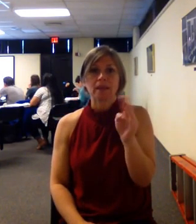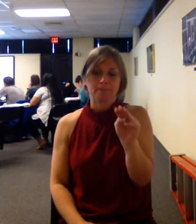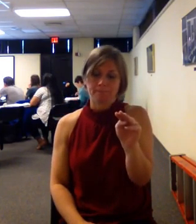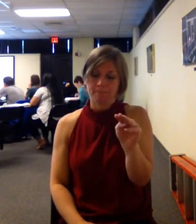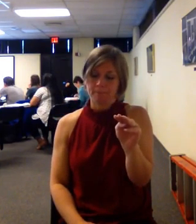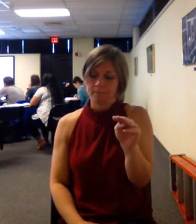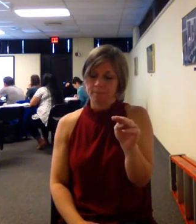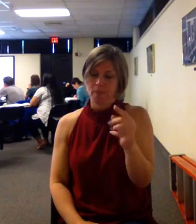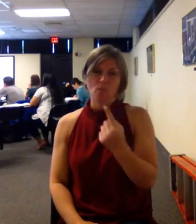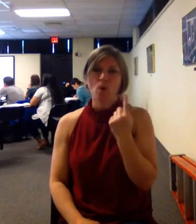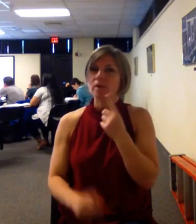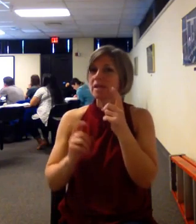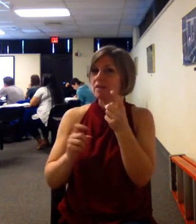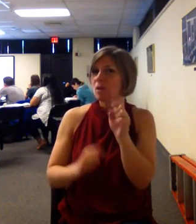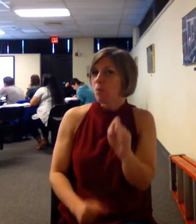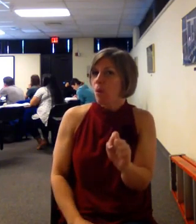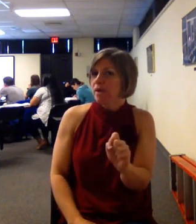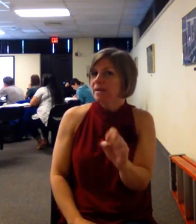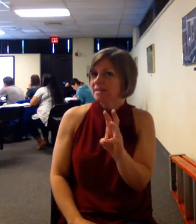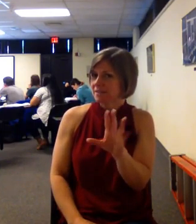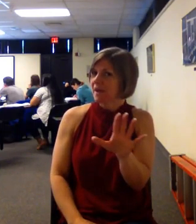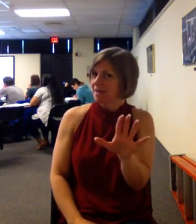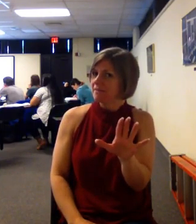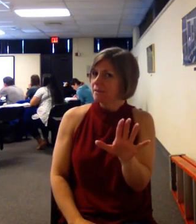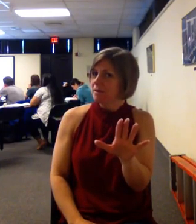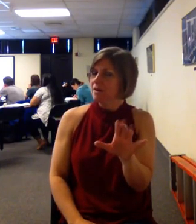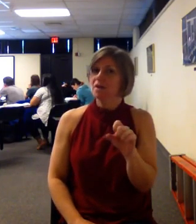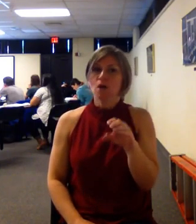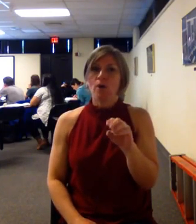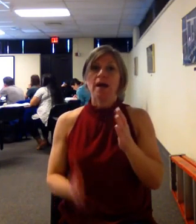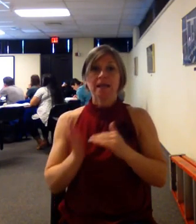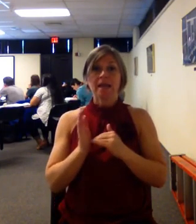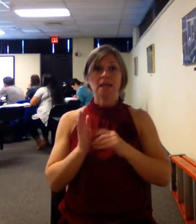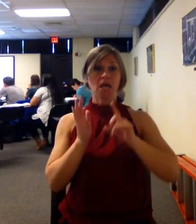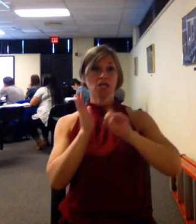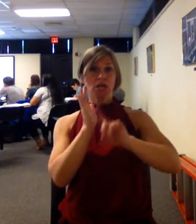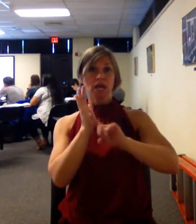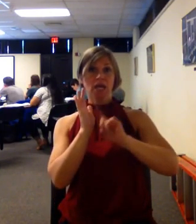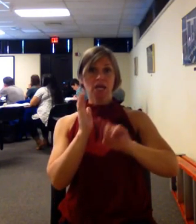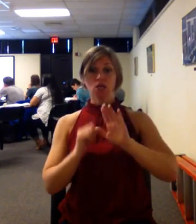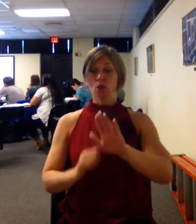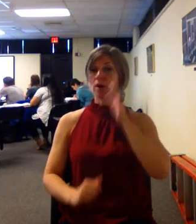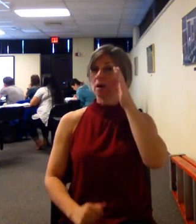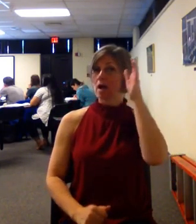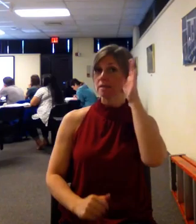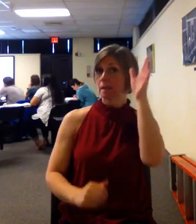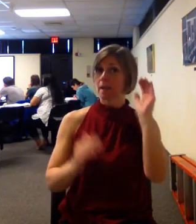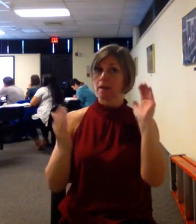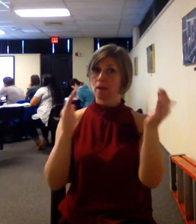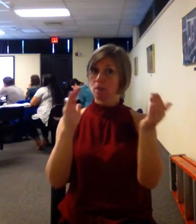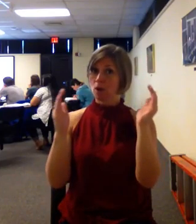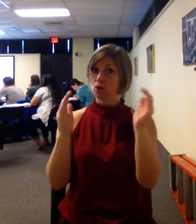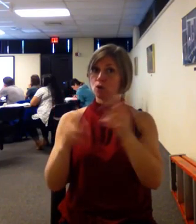only deserve 0.65 of it. So again, checking your concepts to your calculations, you would